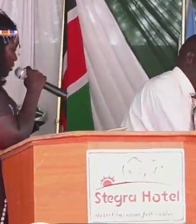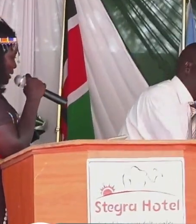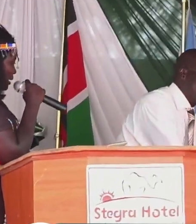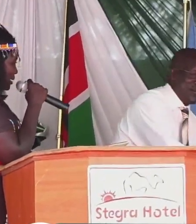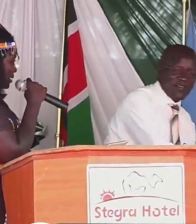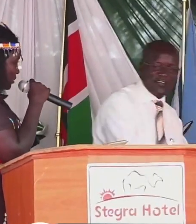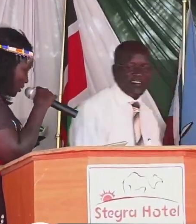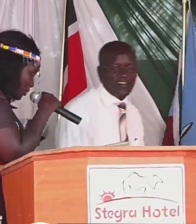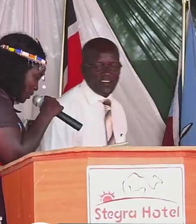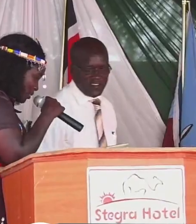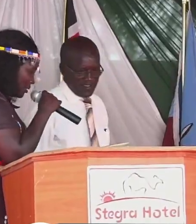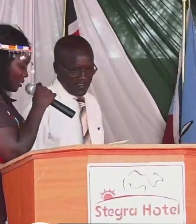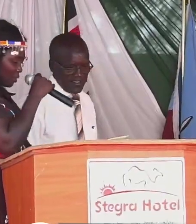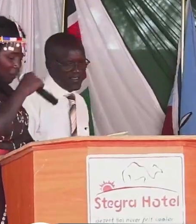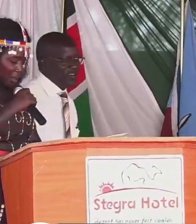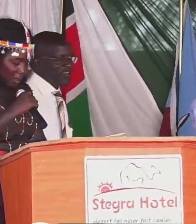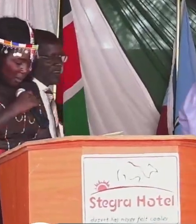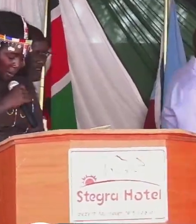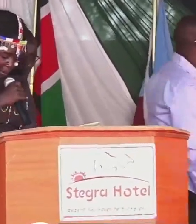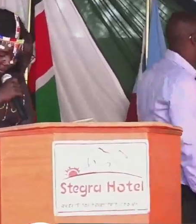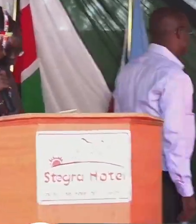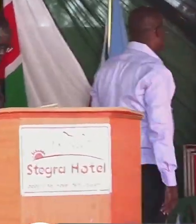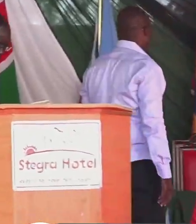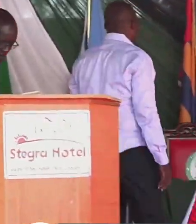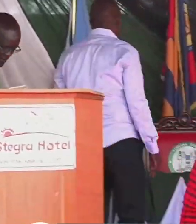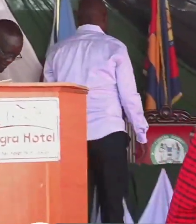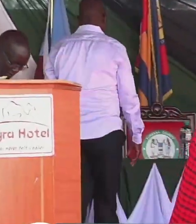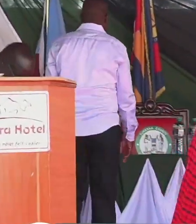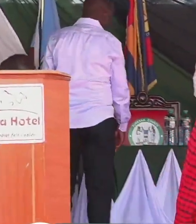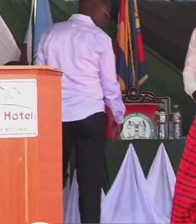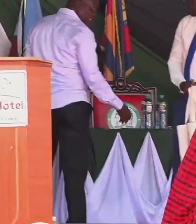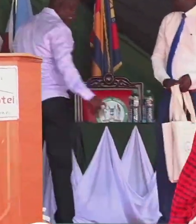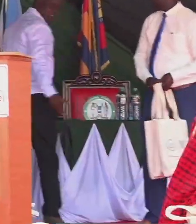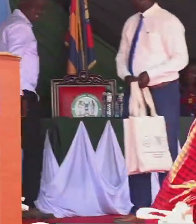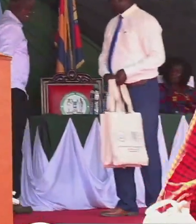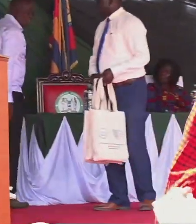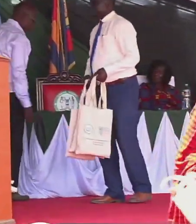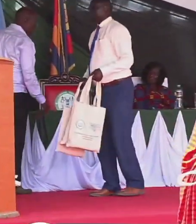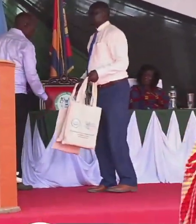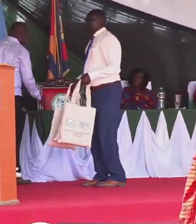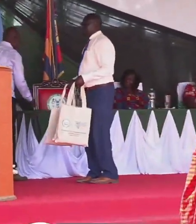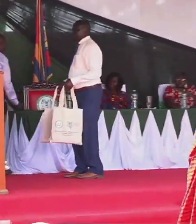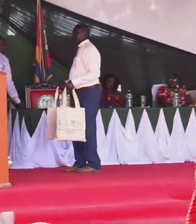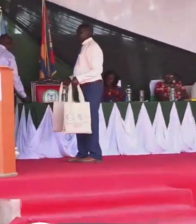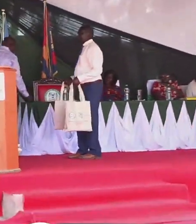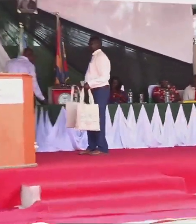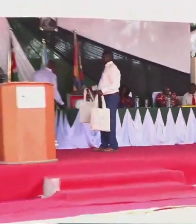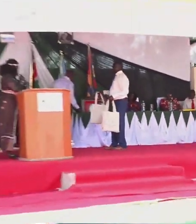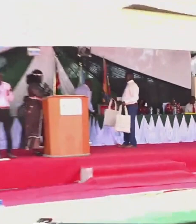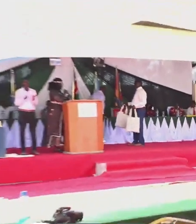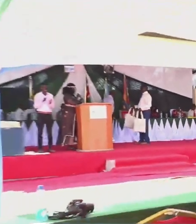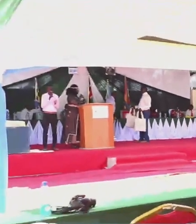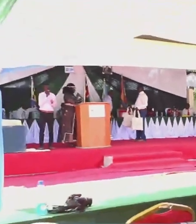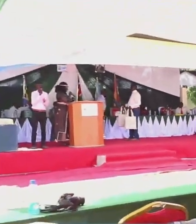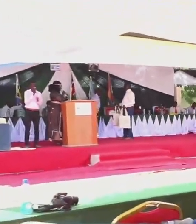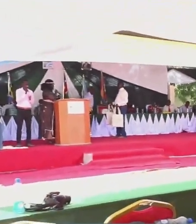Thank you, Excellency. Thank you, sir. Thank you. Thank you, Excellency. The second person is